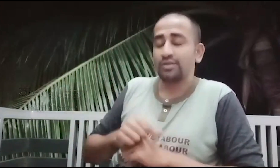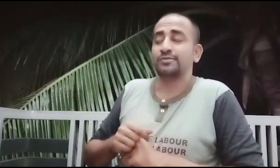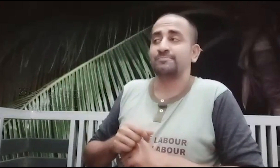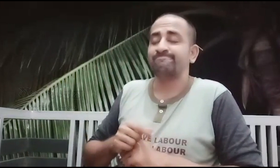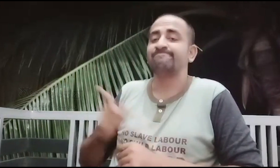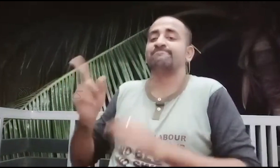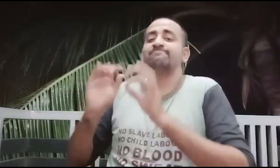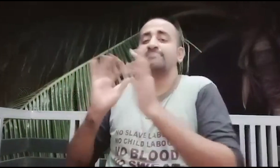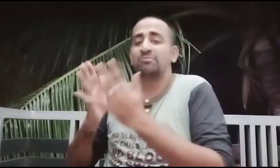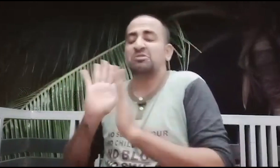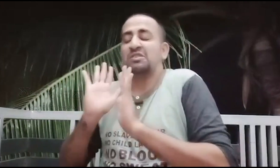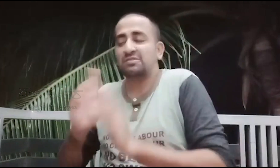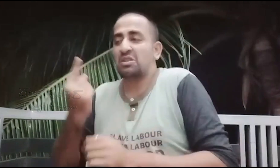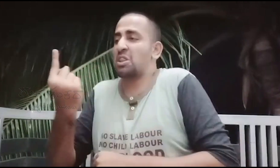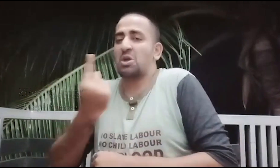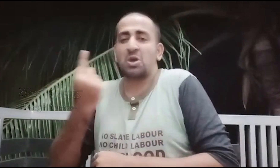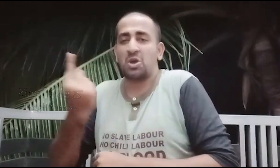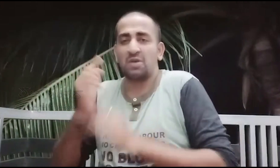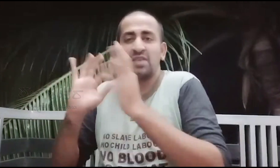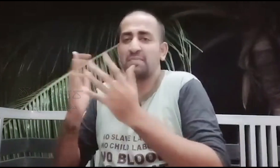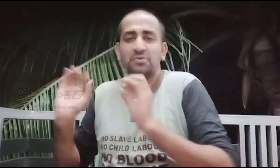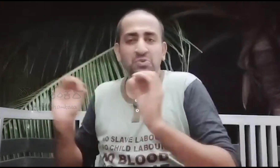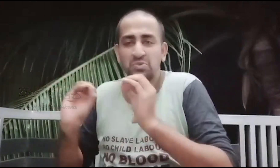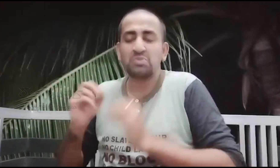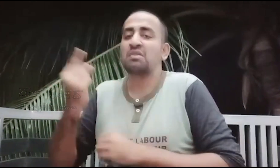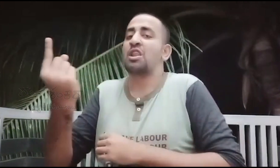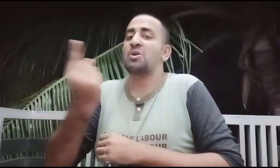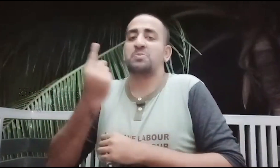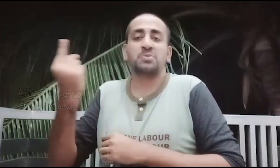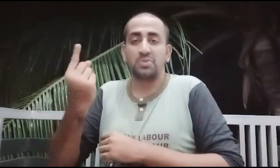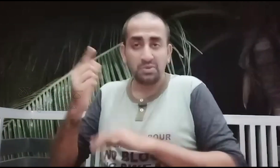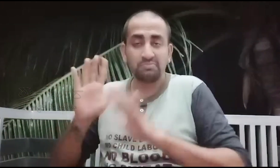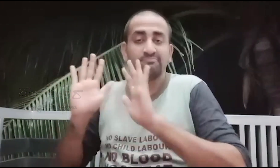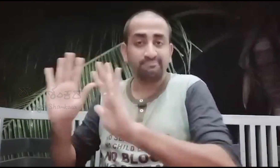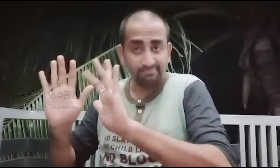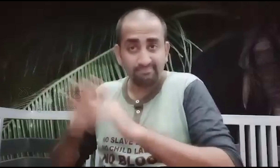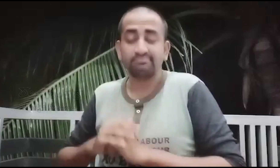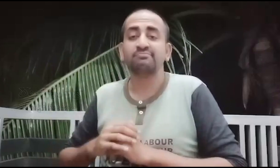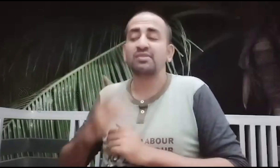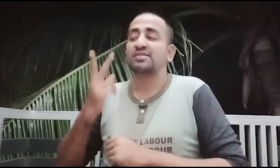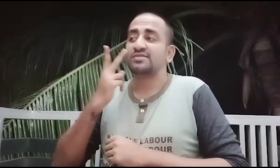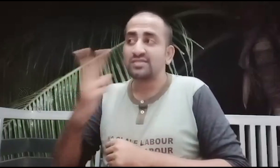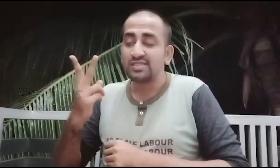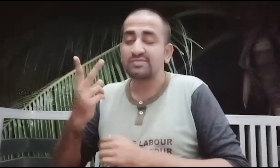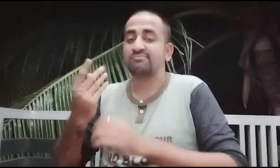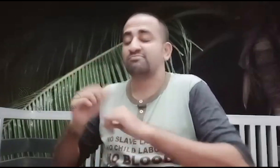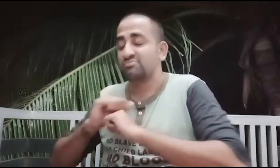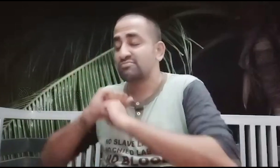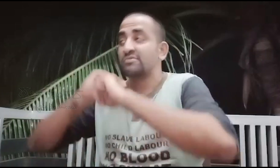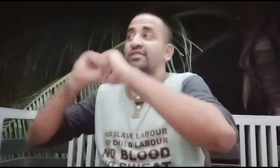man. He had no family. He lived all on his own. And every day, this